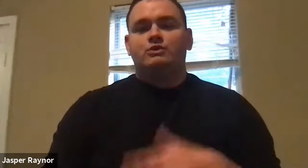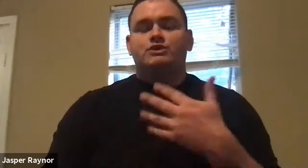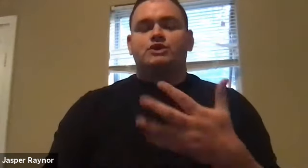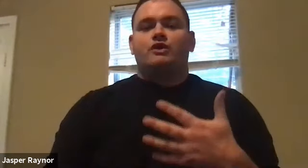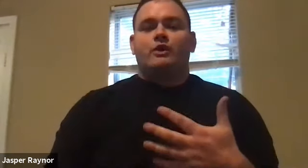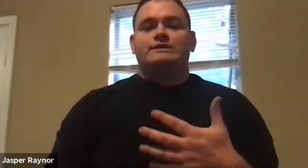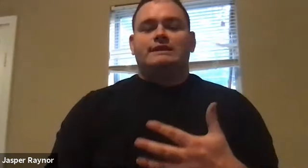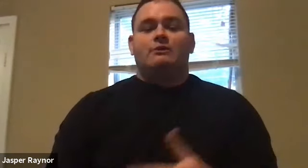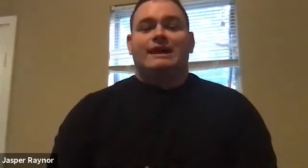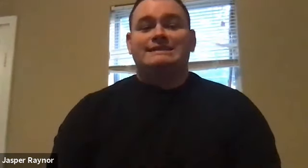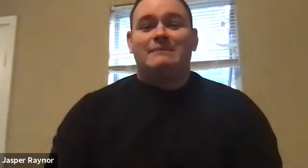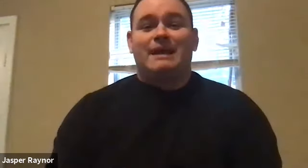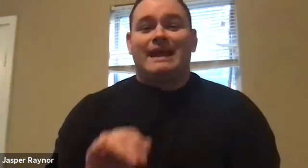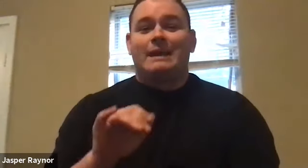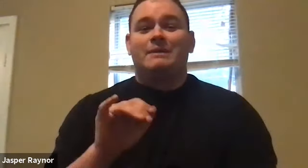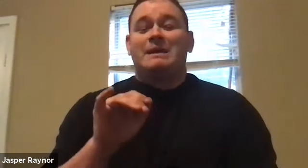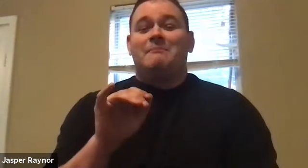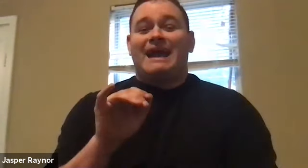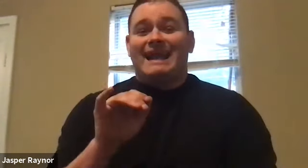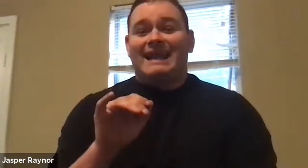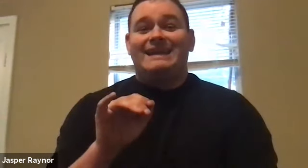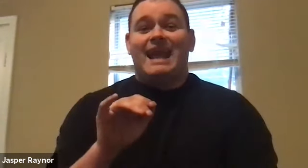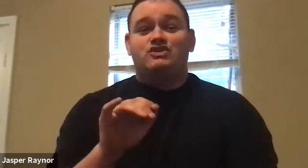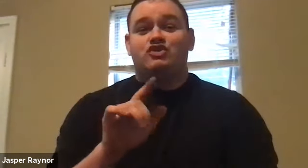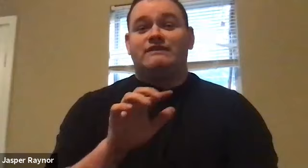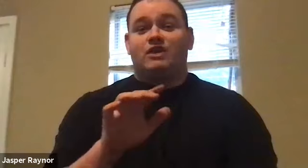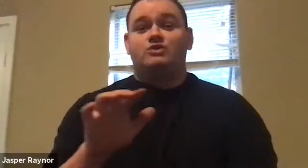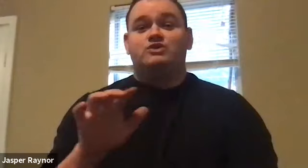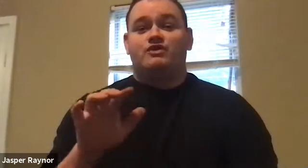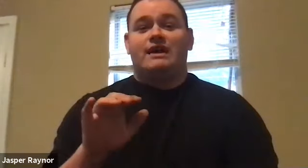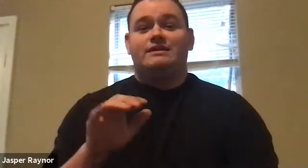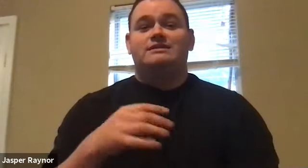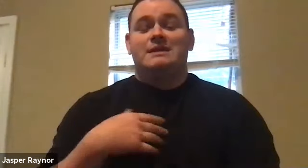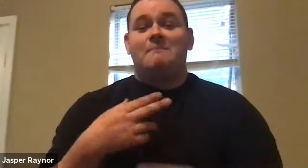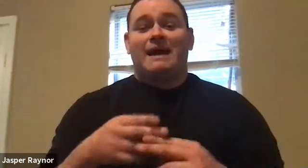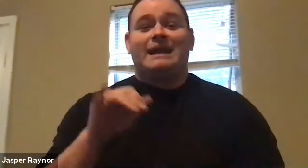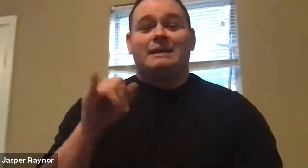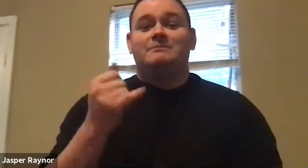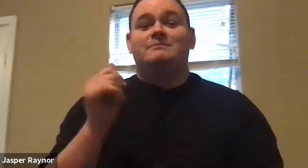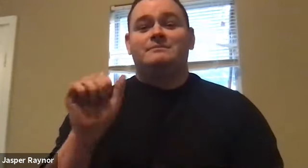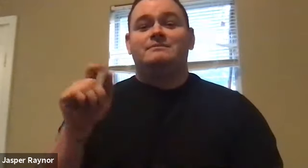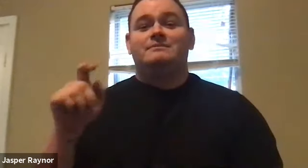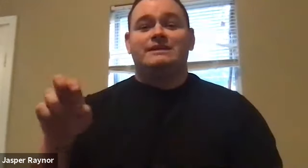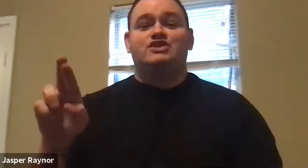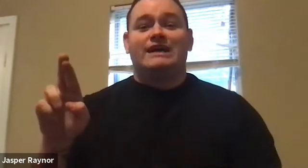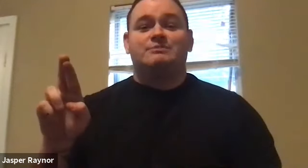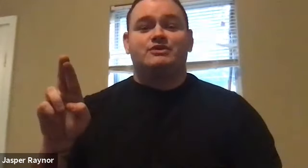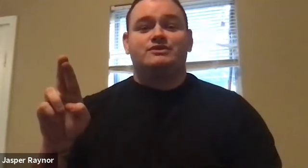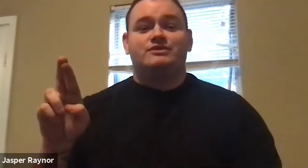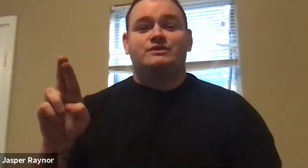will start noticing, like when I sign my name, my hand naturally flows to the right. My name is Jasper,